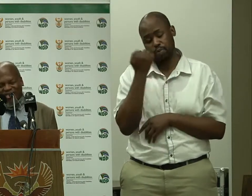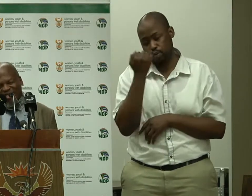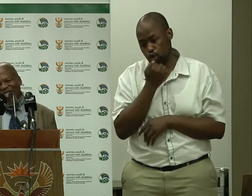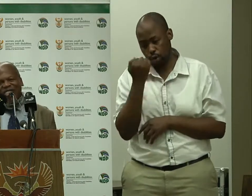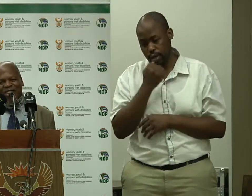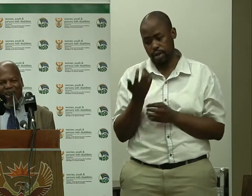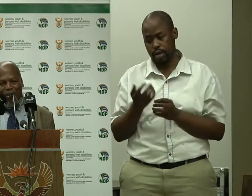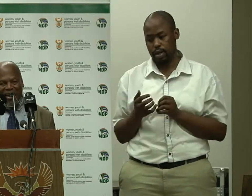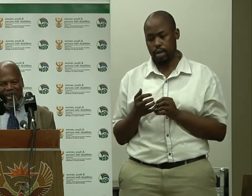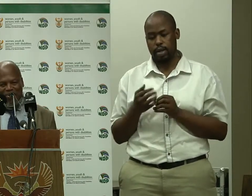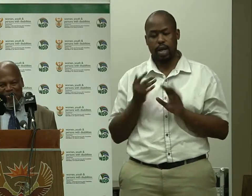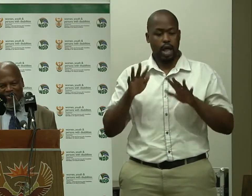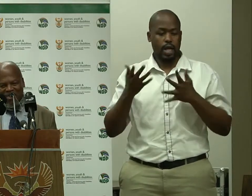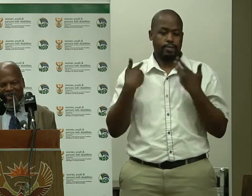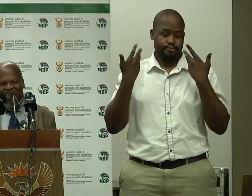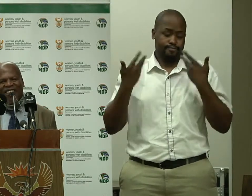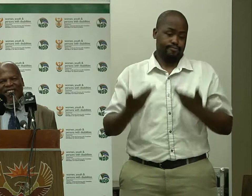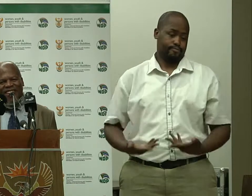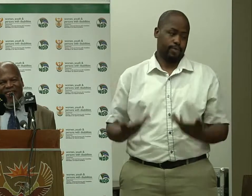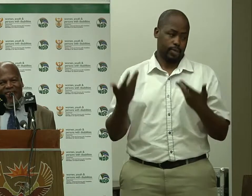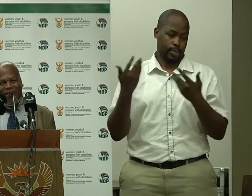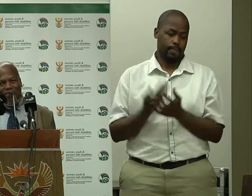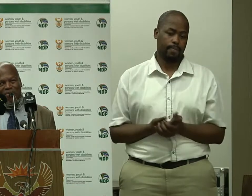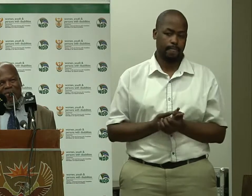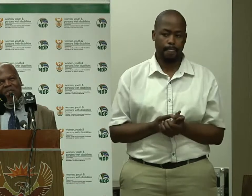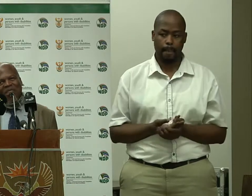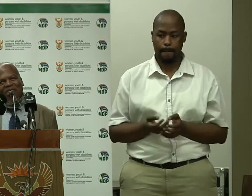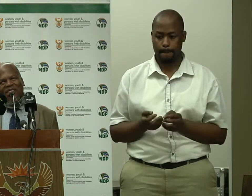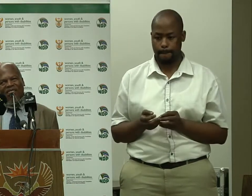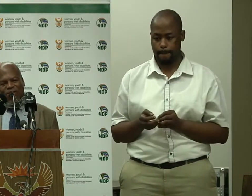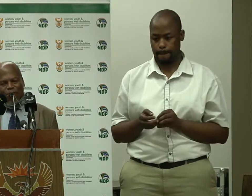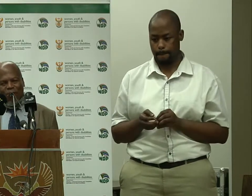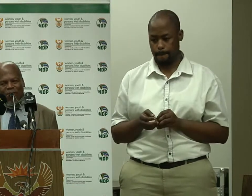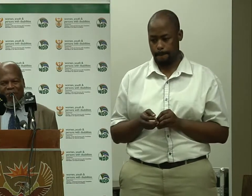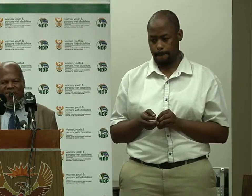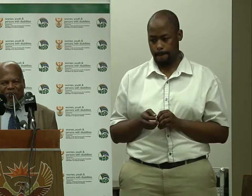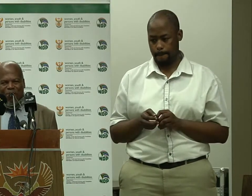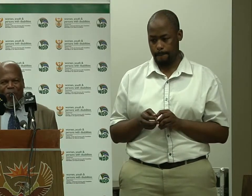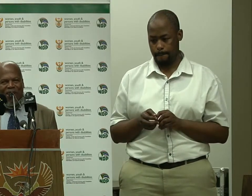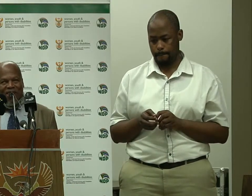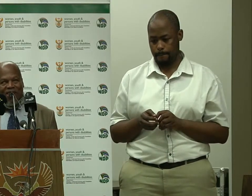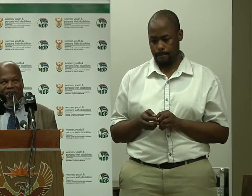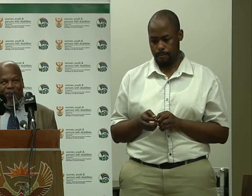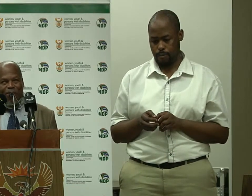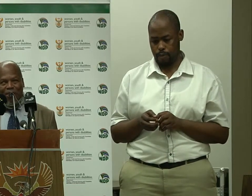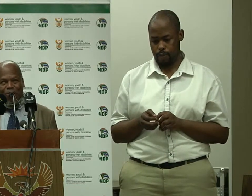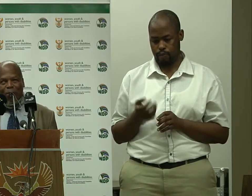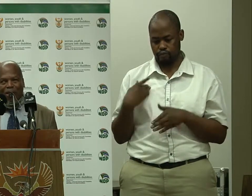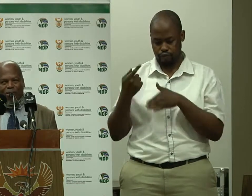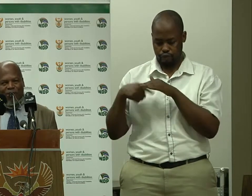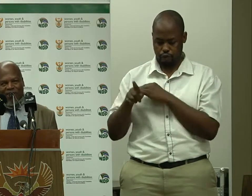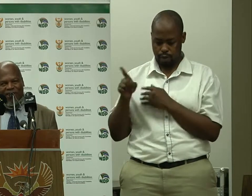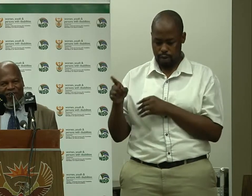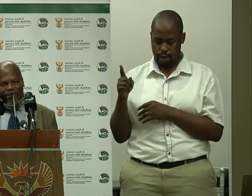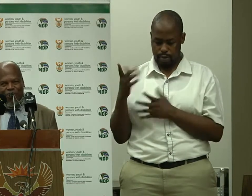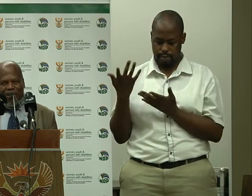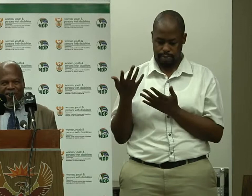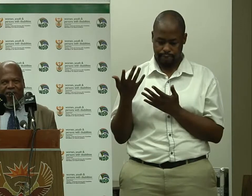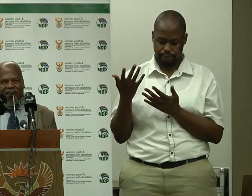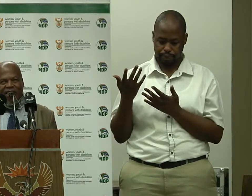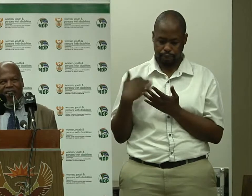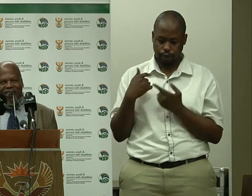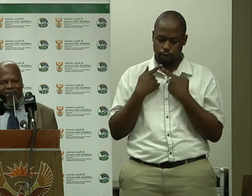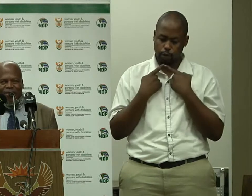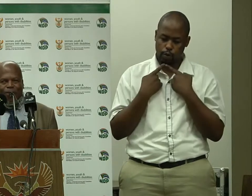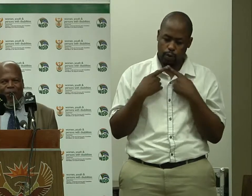sorry, that's how I am. So we went there, we made so much noise to an